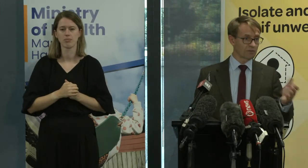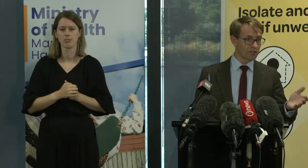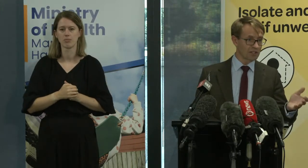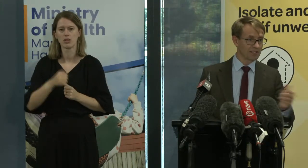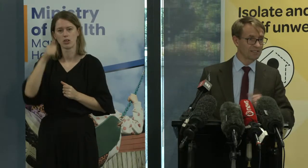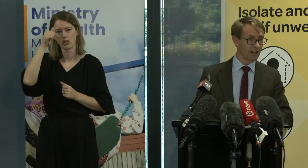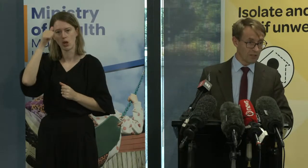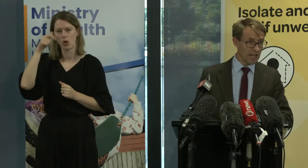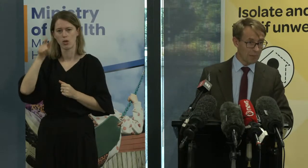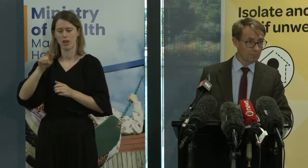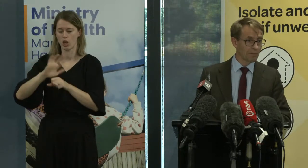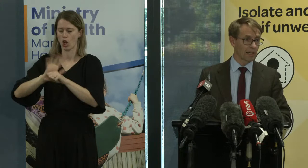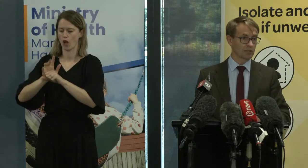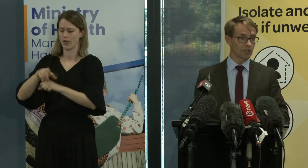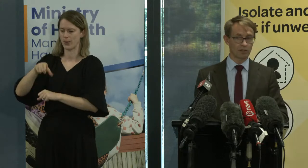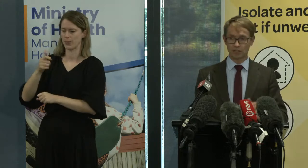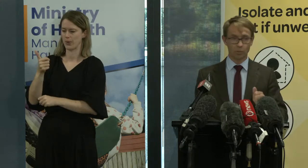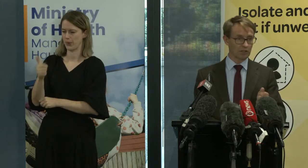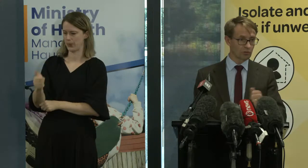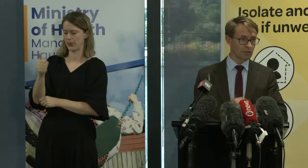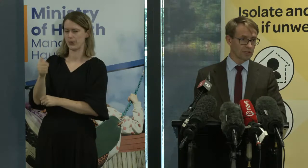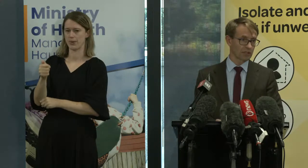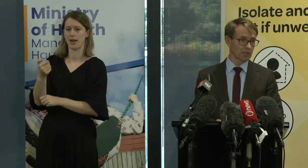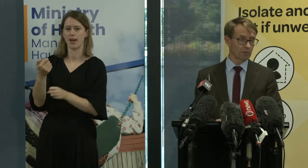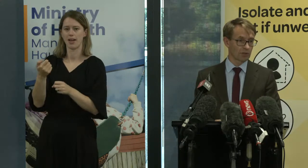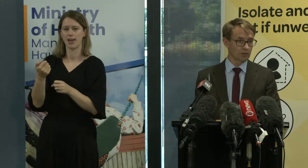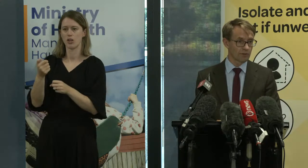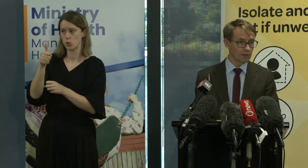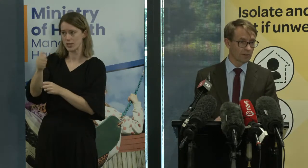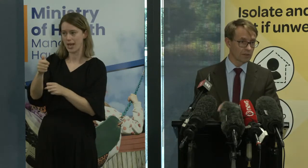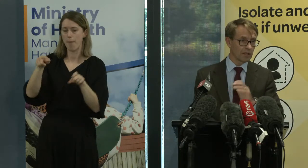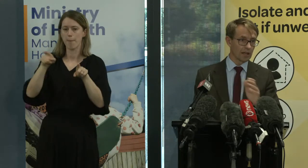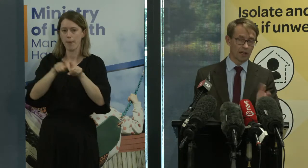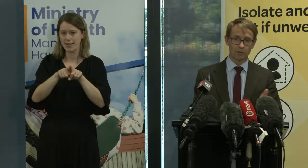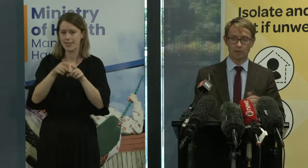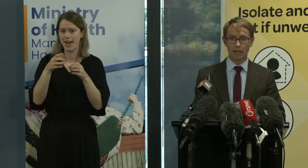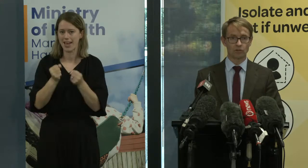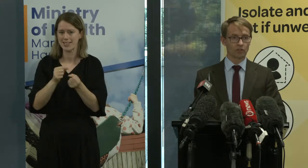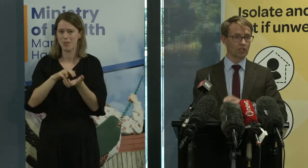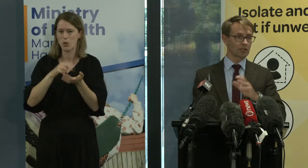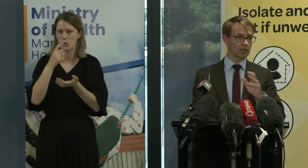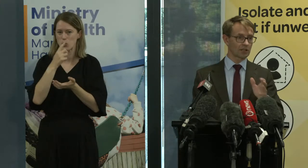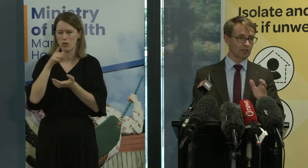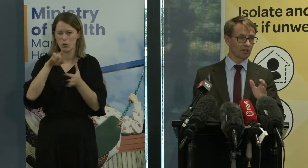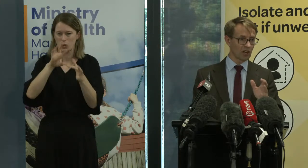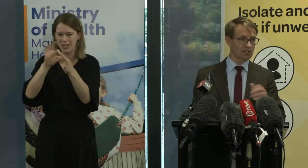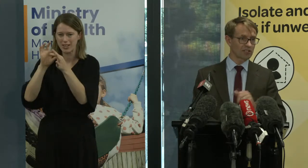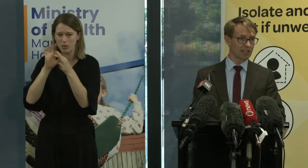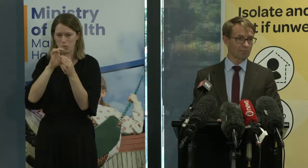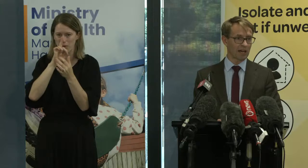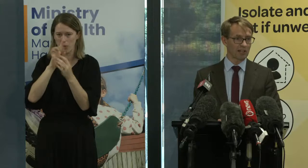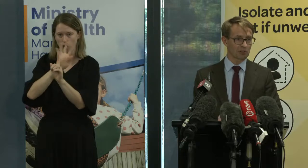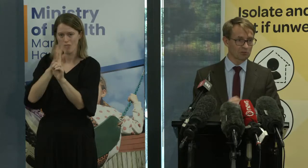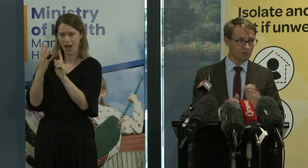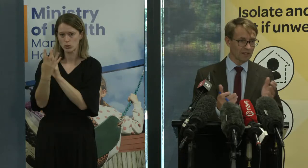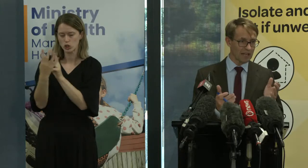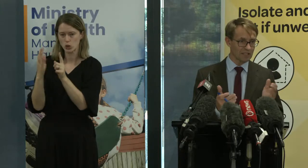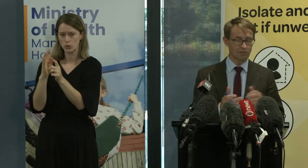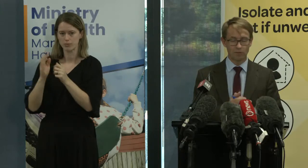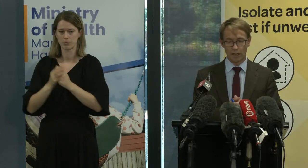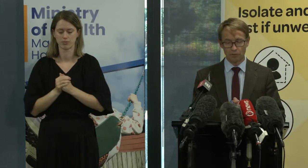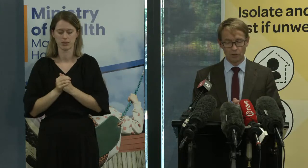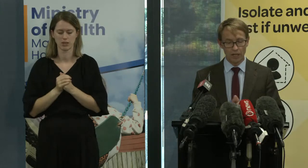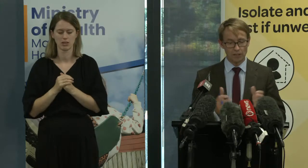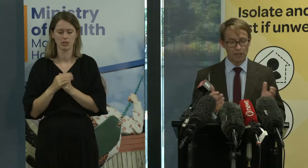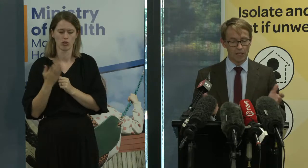is part of the app, and so that's one good reason to keep it on your phone. I think Andrew Chen did a nice article in the